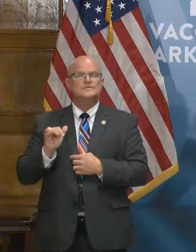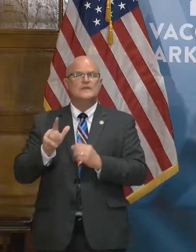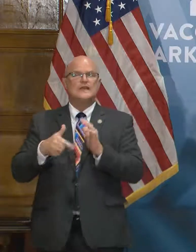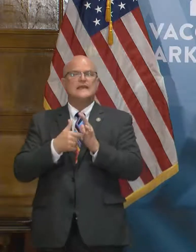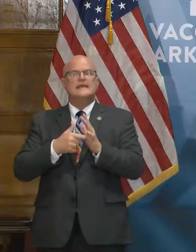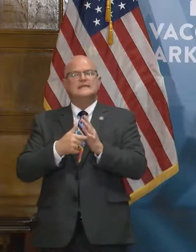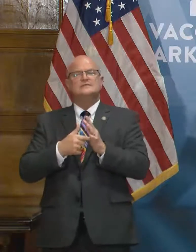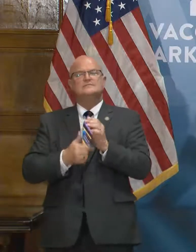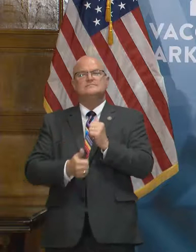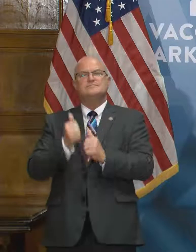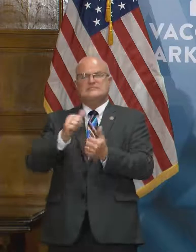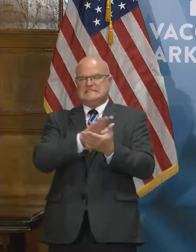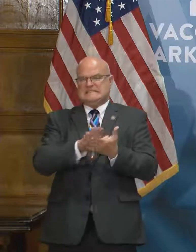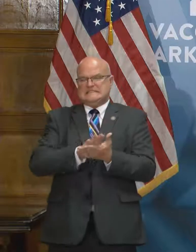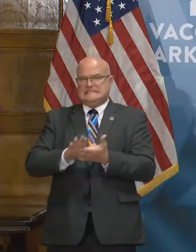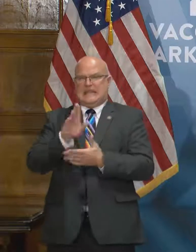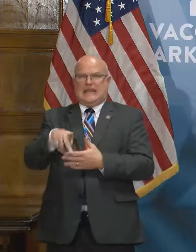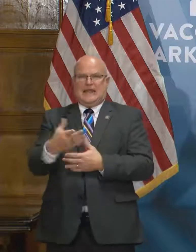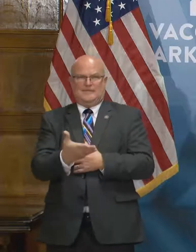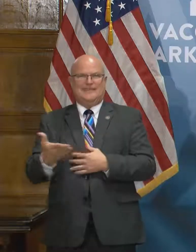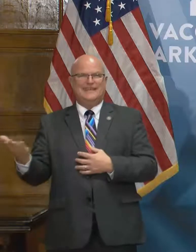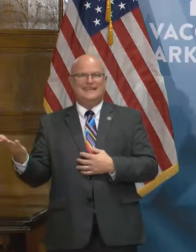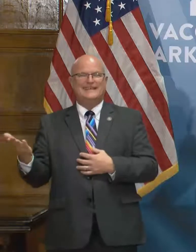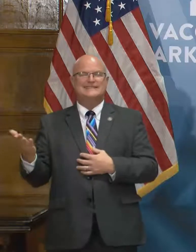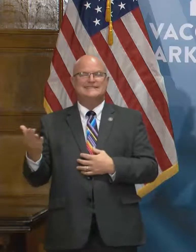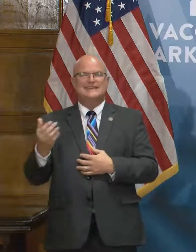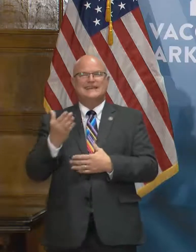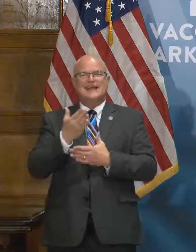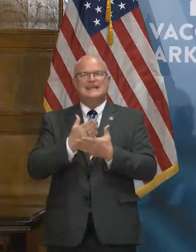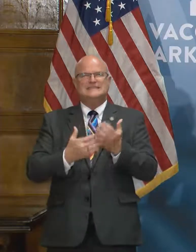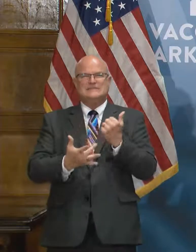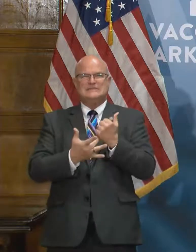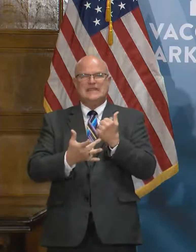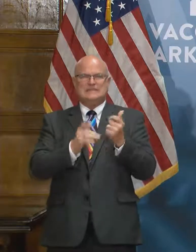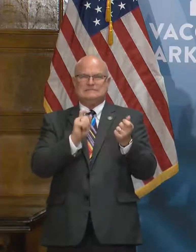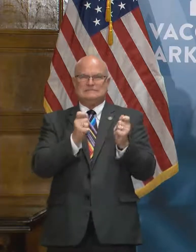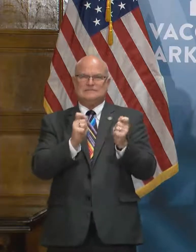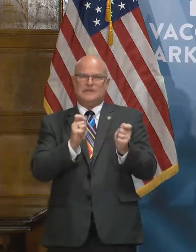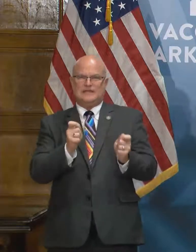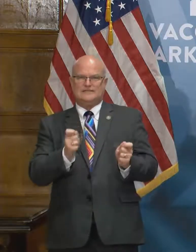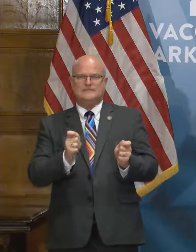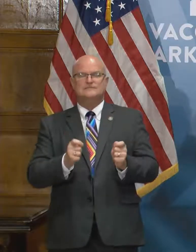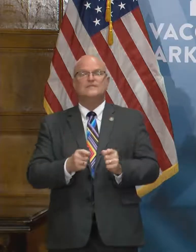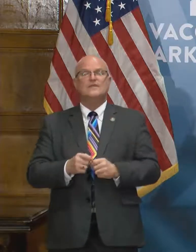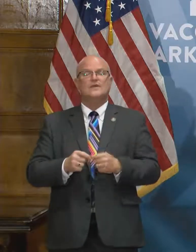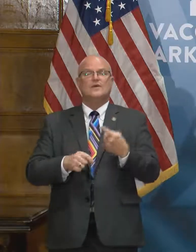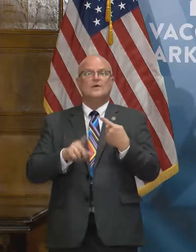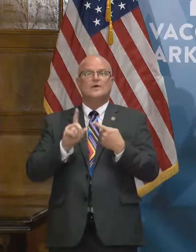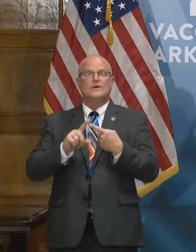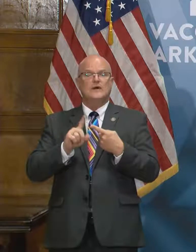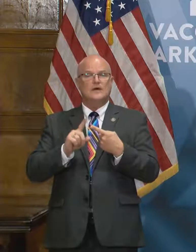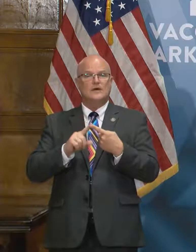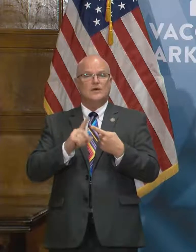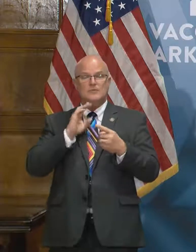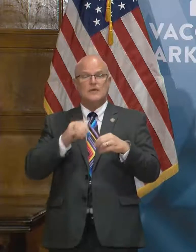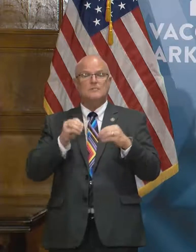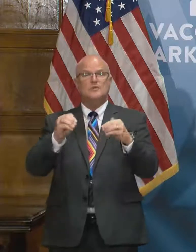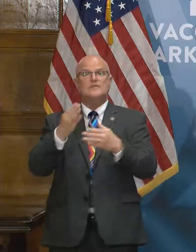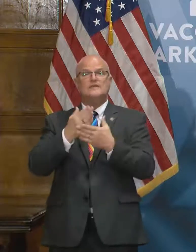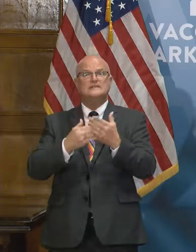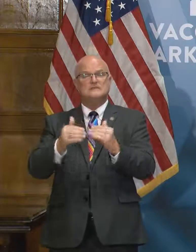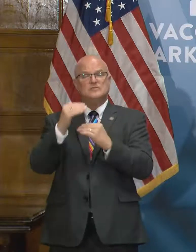are primarily cleanup matters and some technical corrections. But one, we will be moving